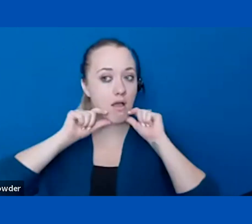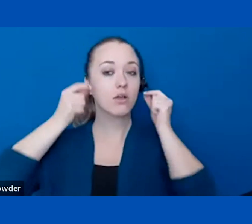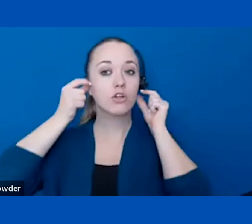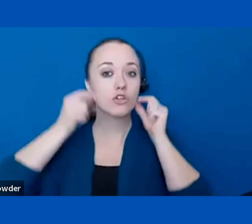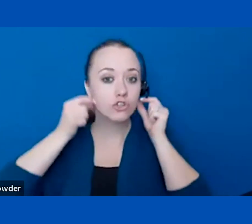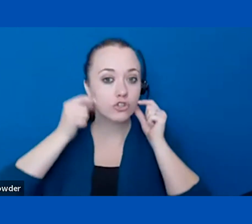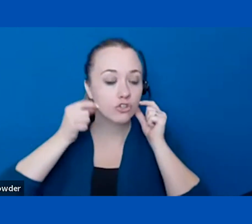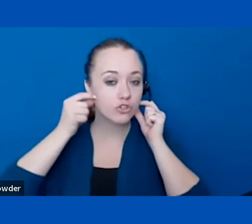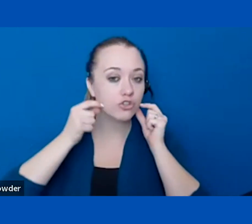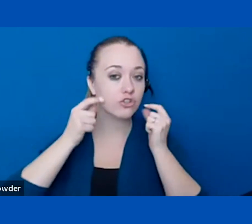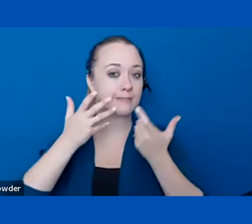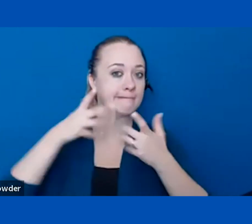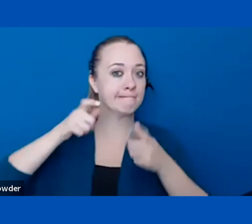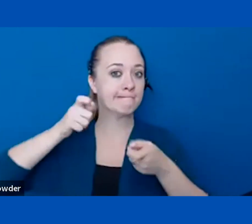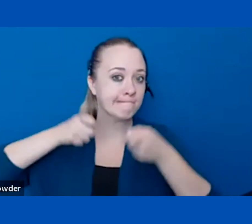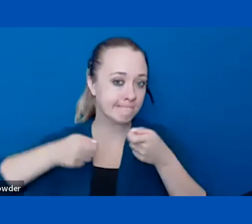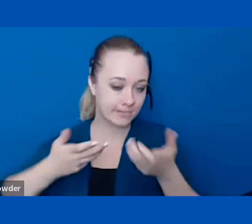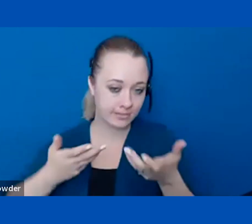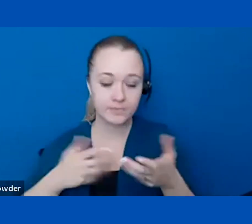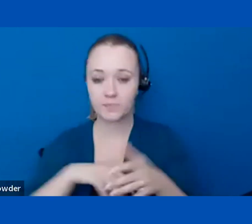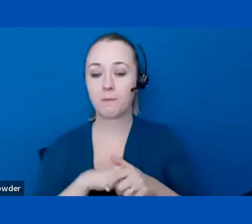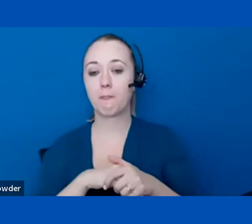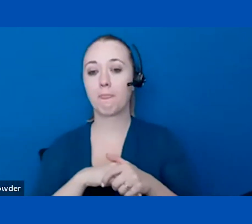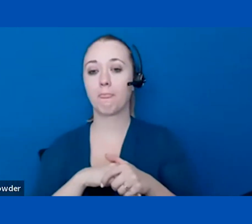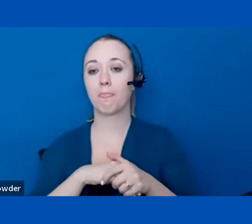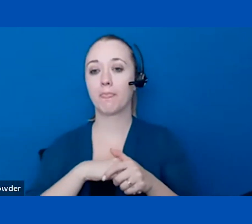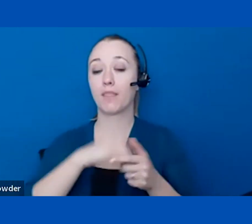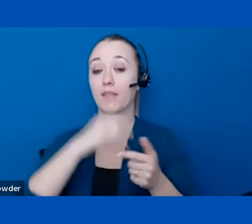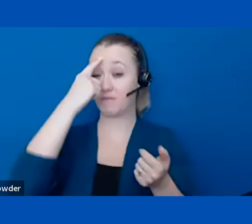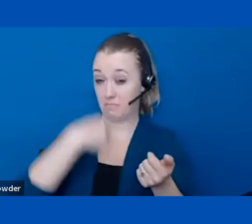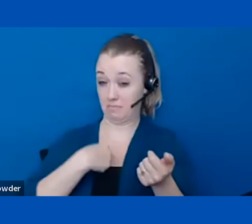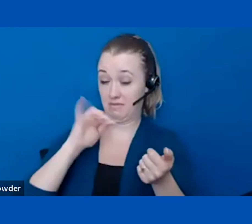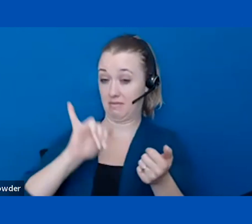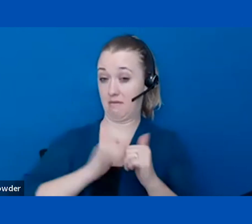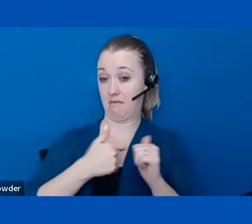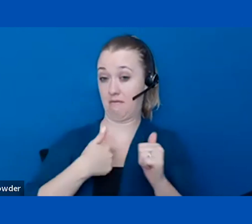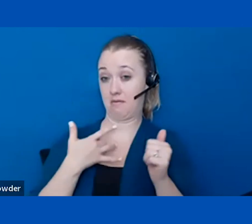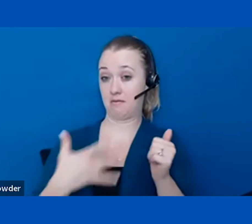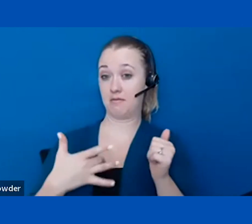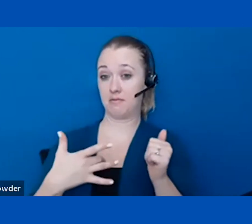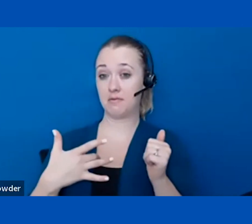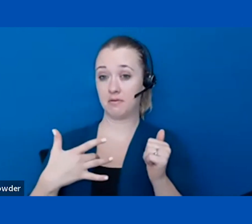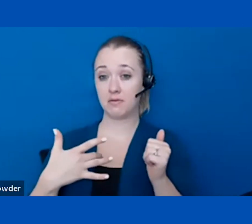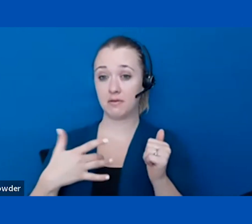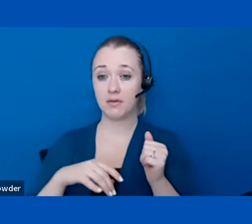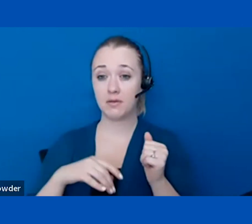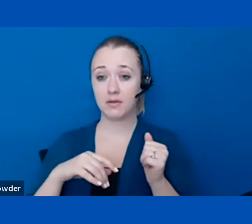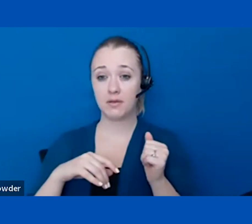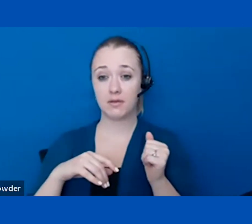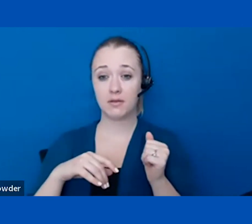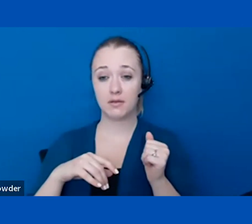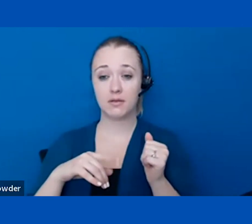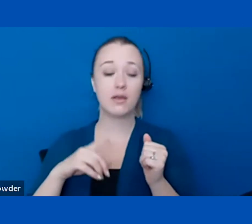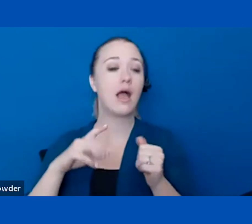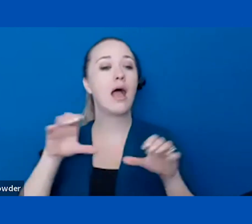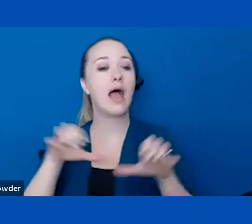that. Yeah. But for me, that's how I usually do I do a blade. I don't